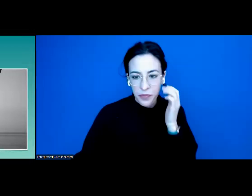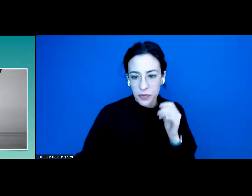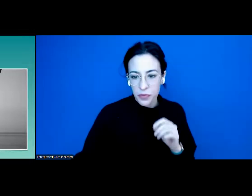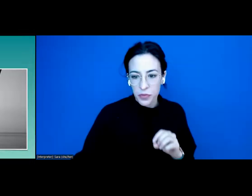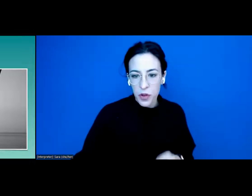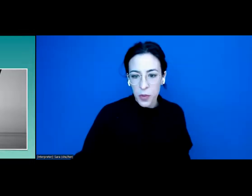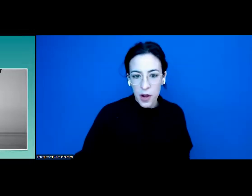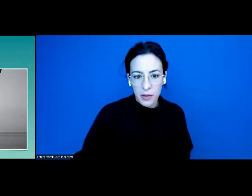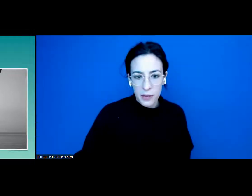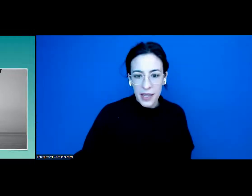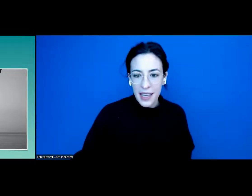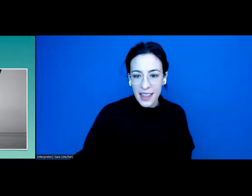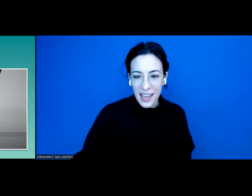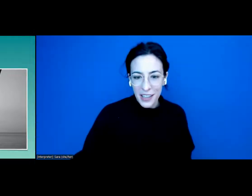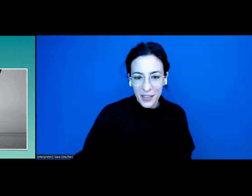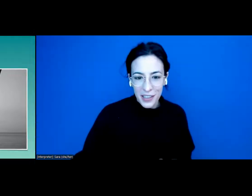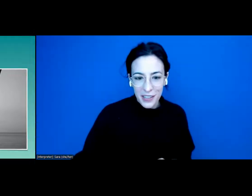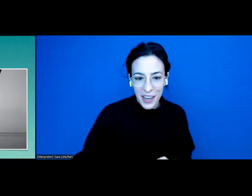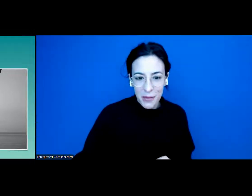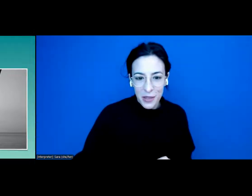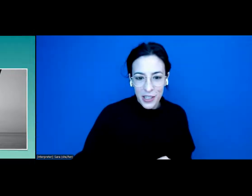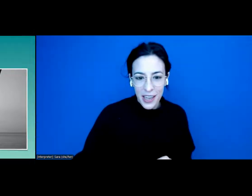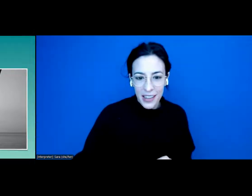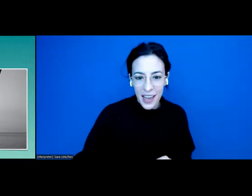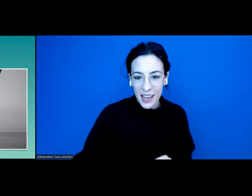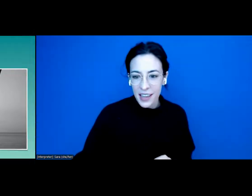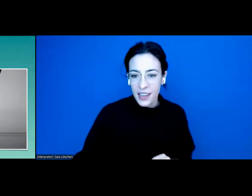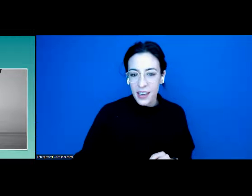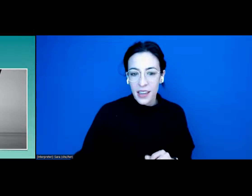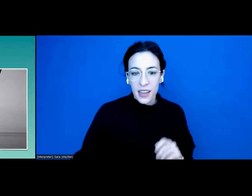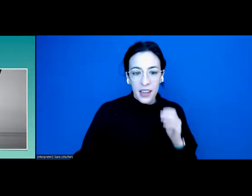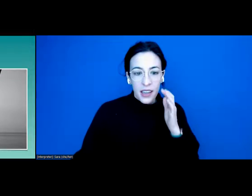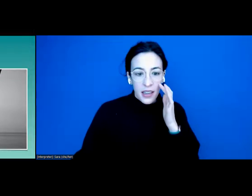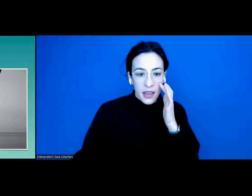Okay, no problem. Thank you for clarifying. I appreciate that.